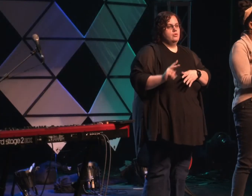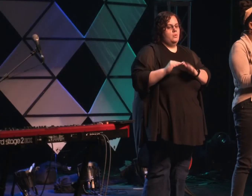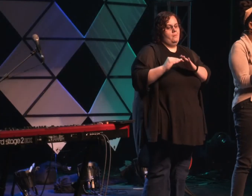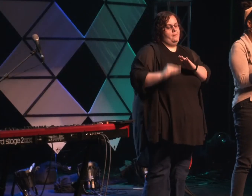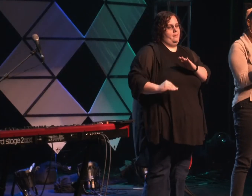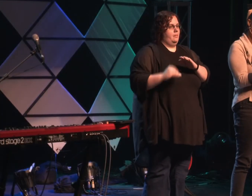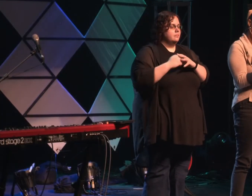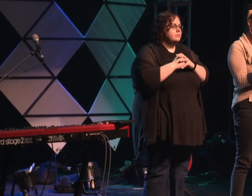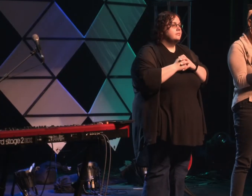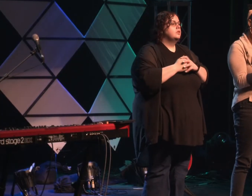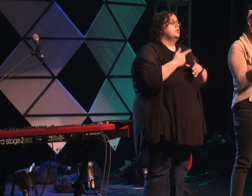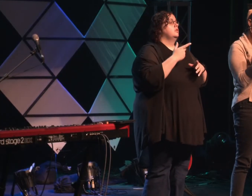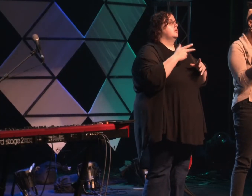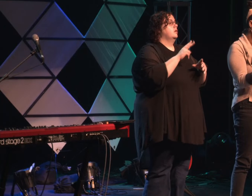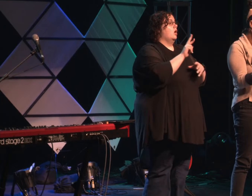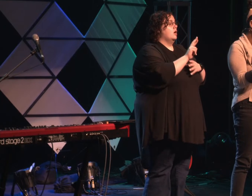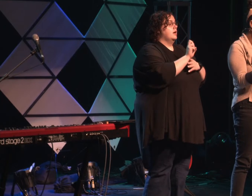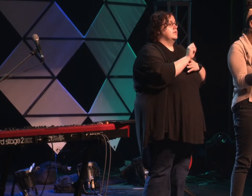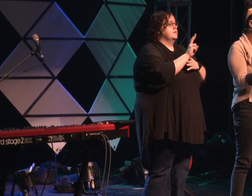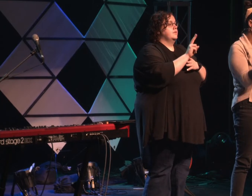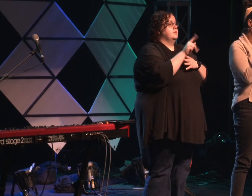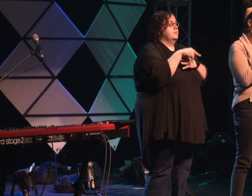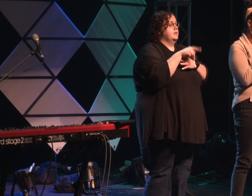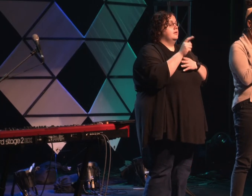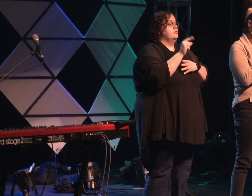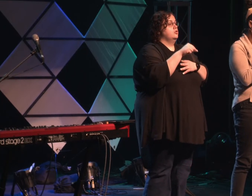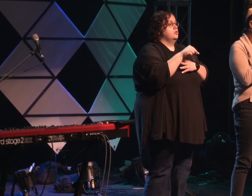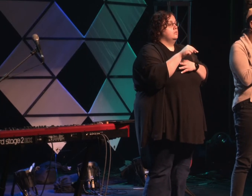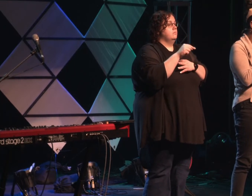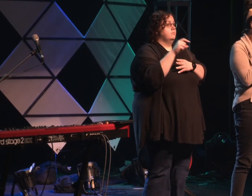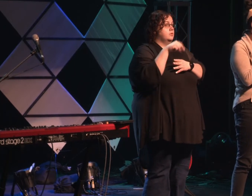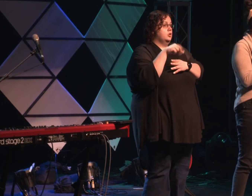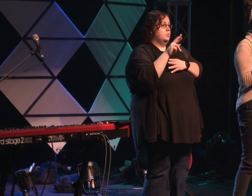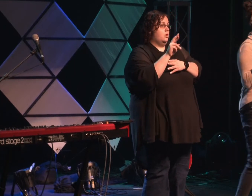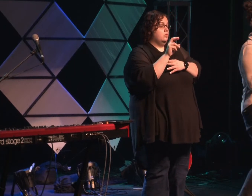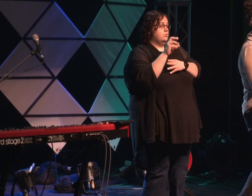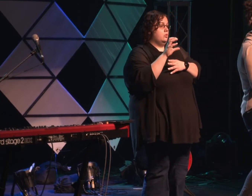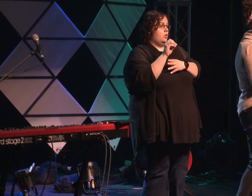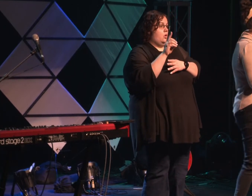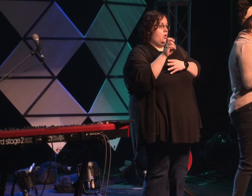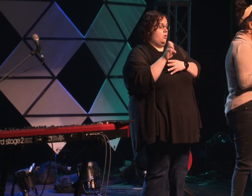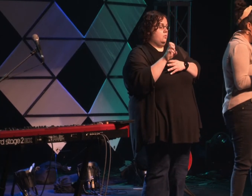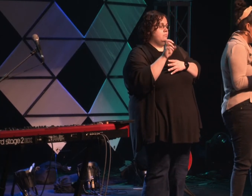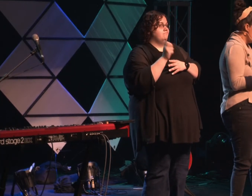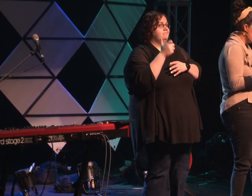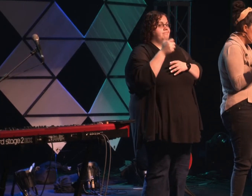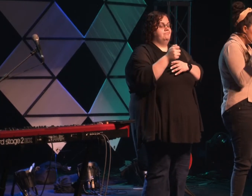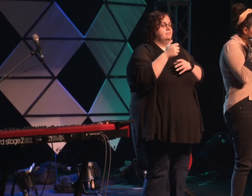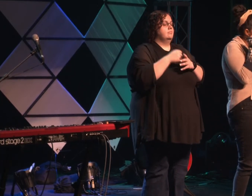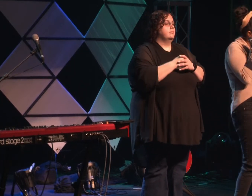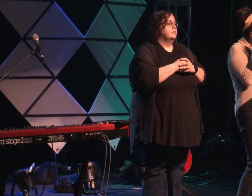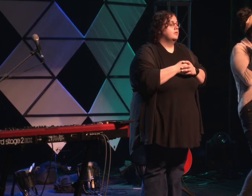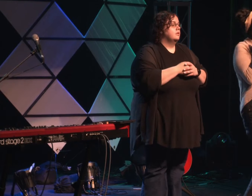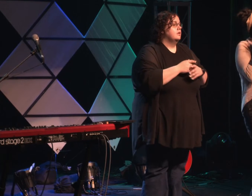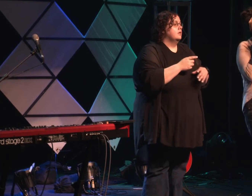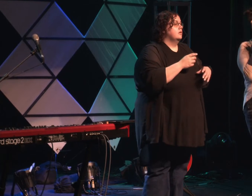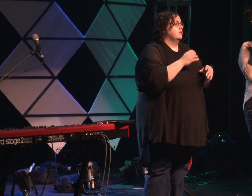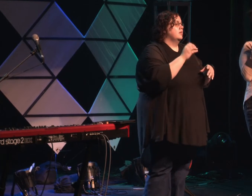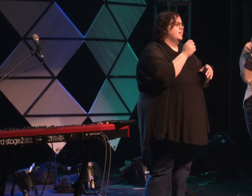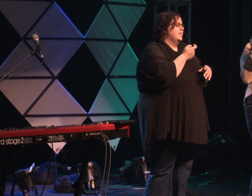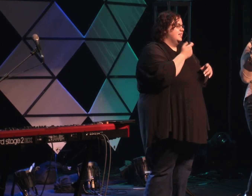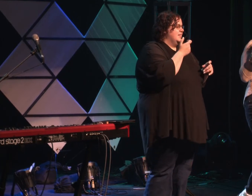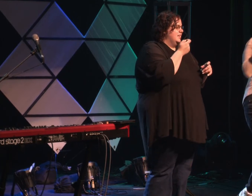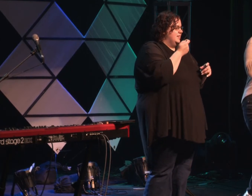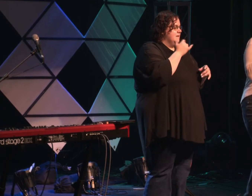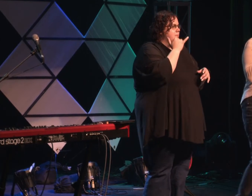by scanning the QR code or by checking the box on the back of your Connect card. One final mention, we made an itsy bitsy teeny weeny